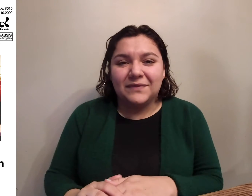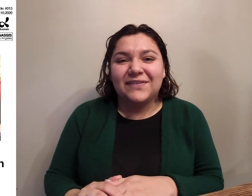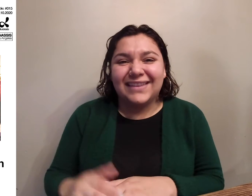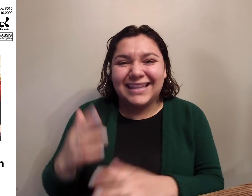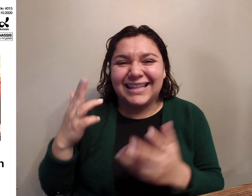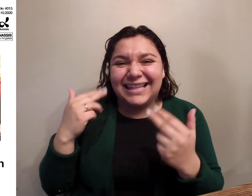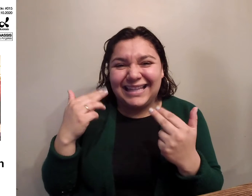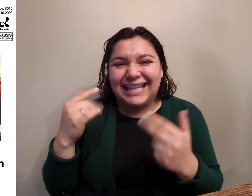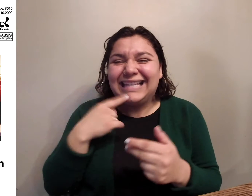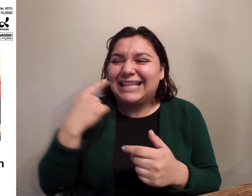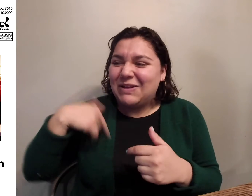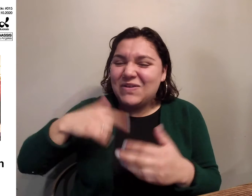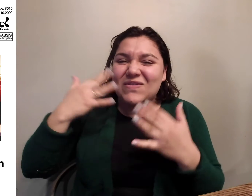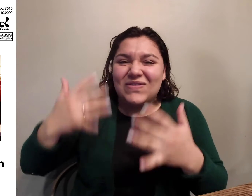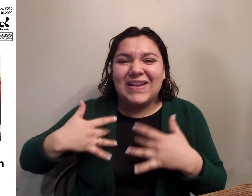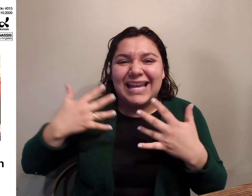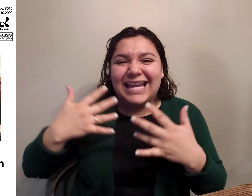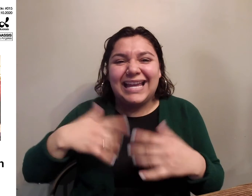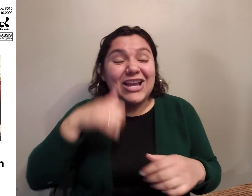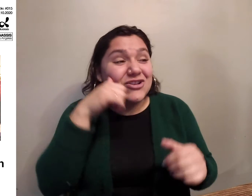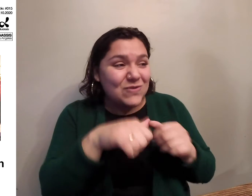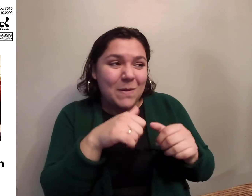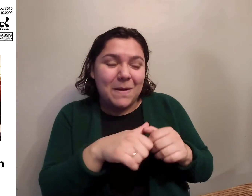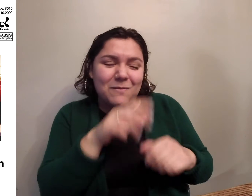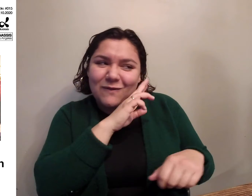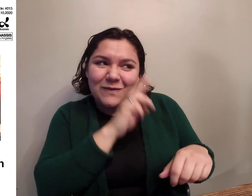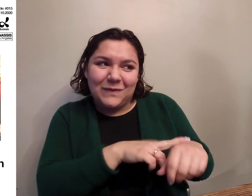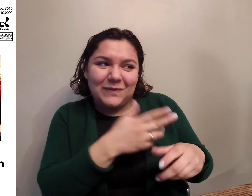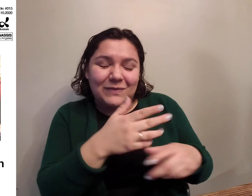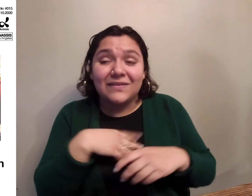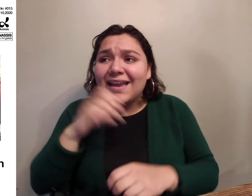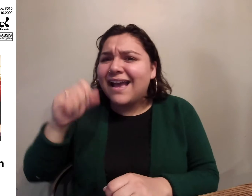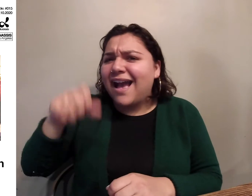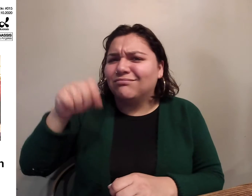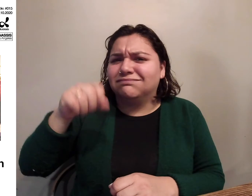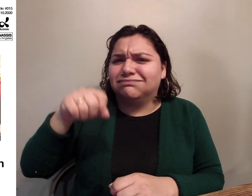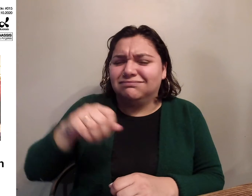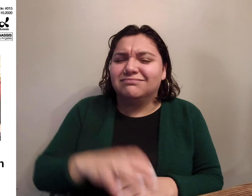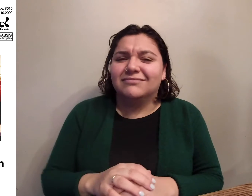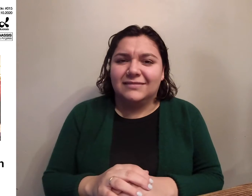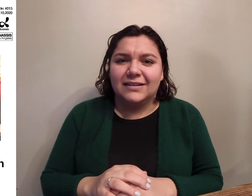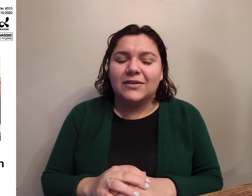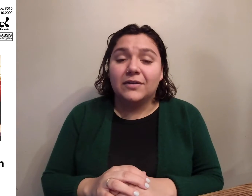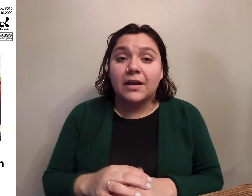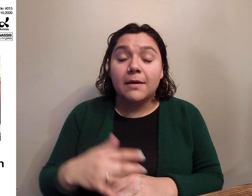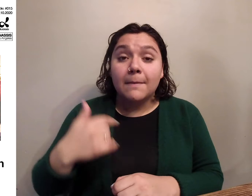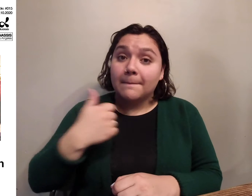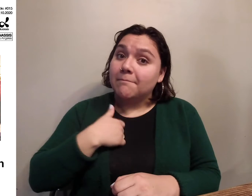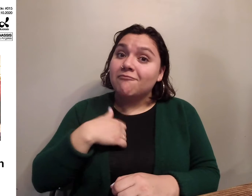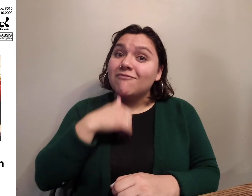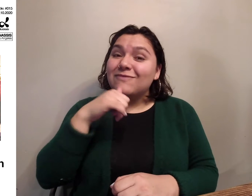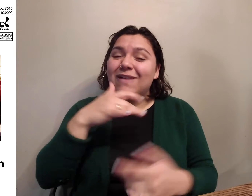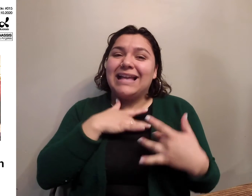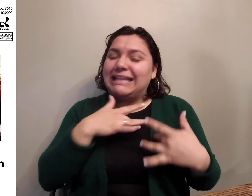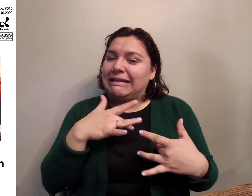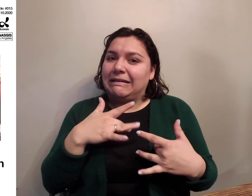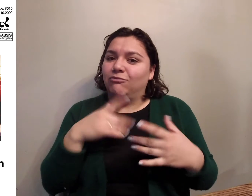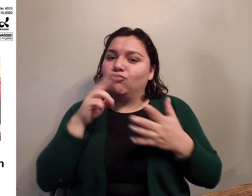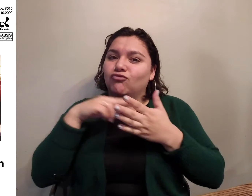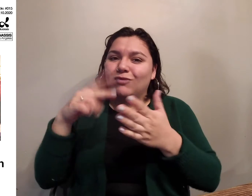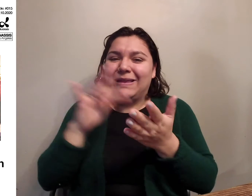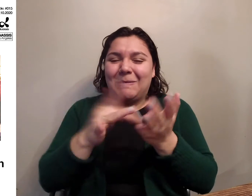And you remember that, of course. Oh, yes. Because I'm not much of a Bible girl.